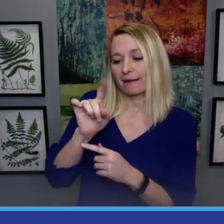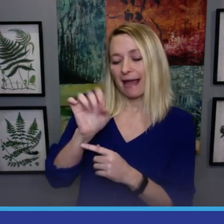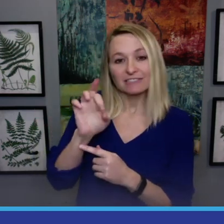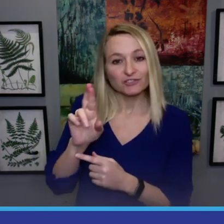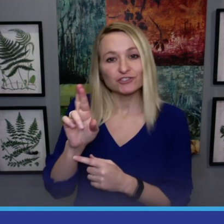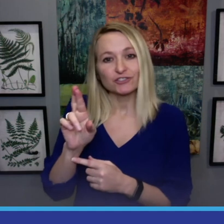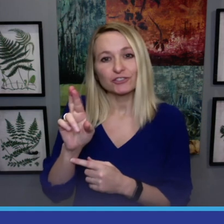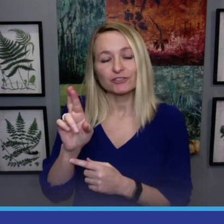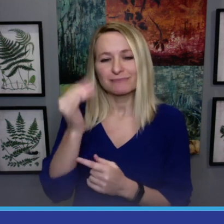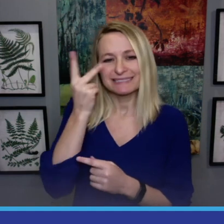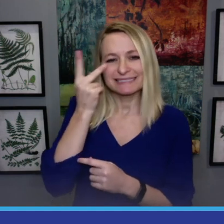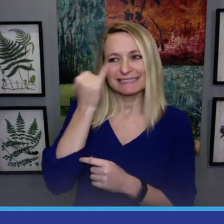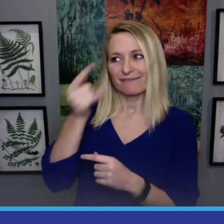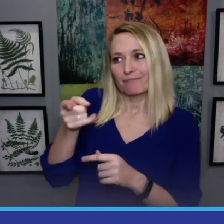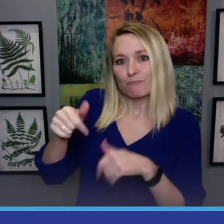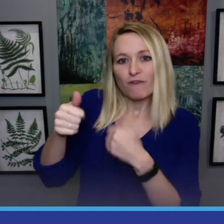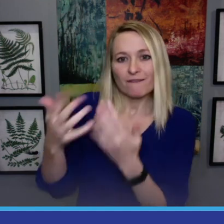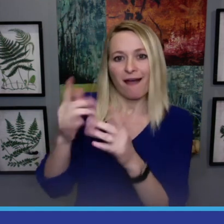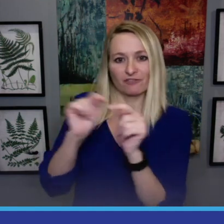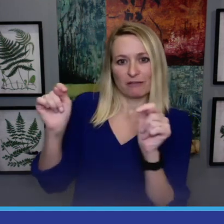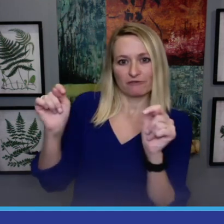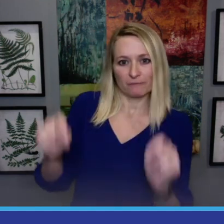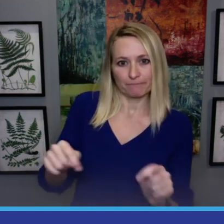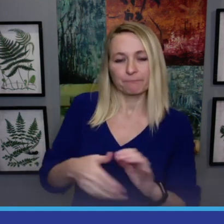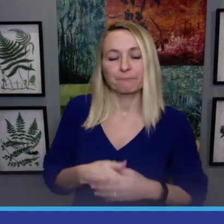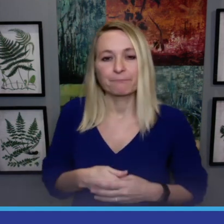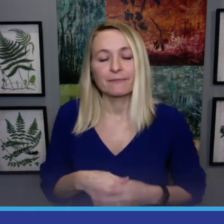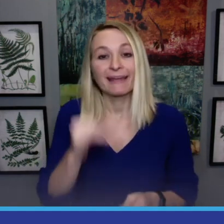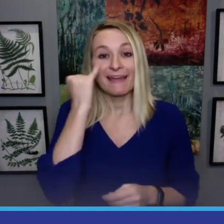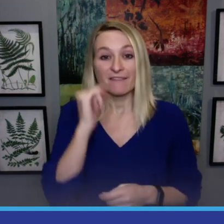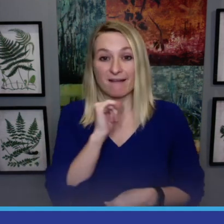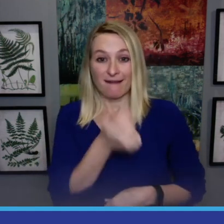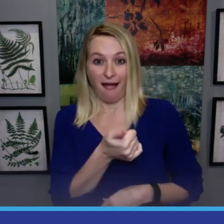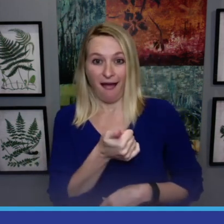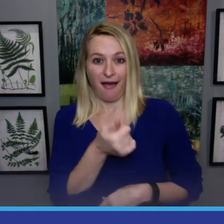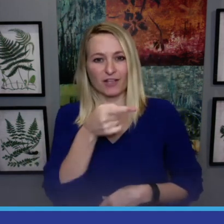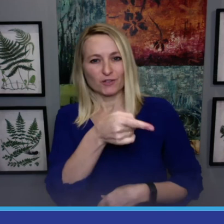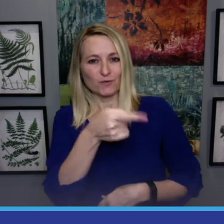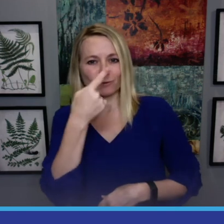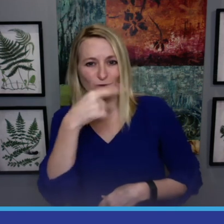podcaster. See if they provide transcripts. And if they don't,